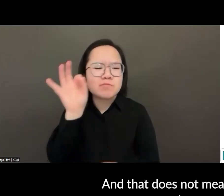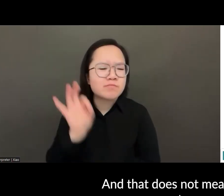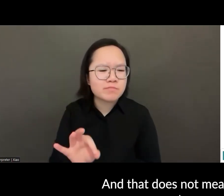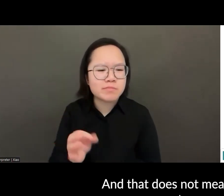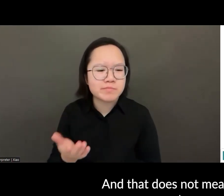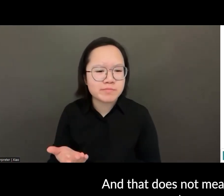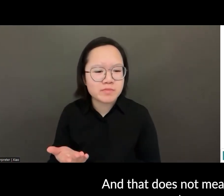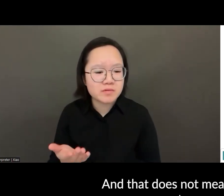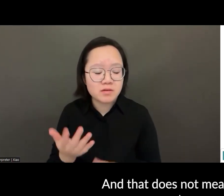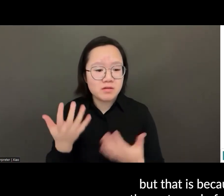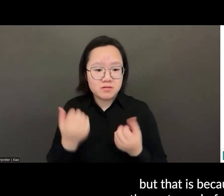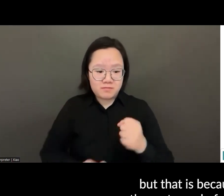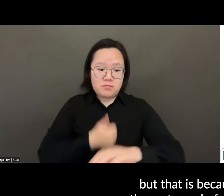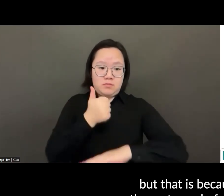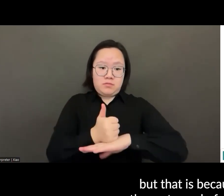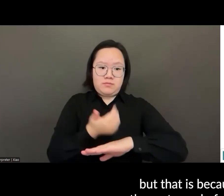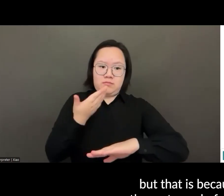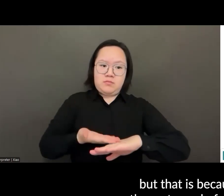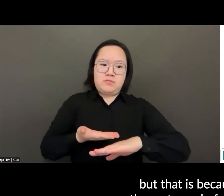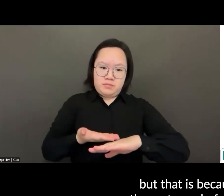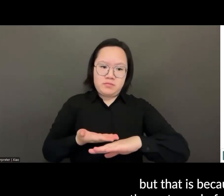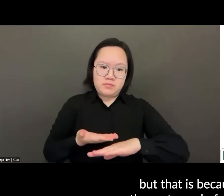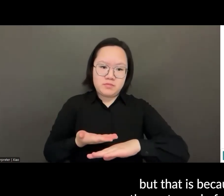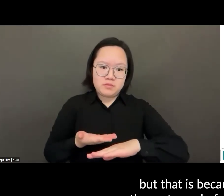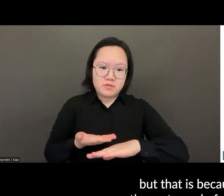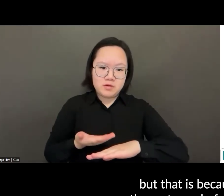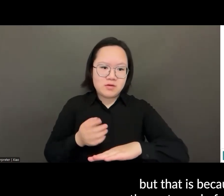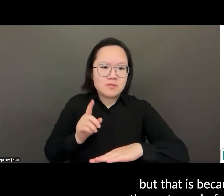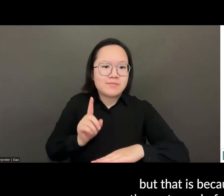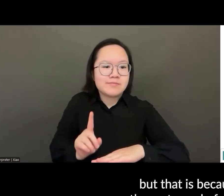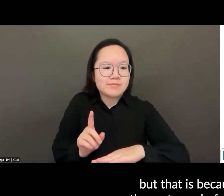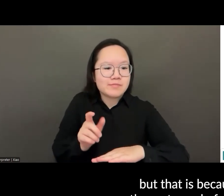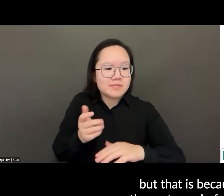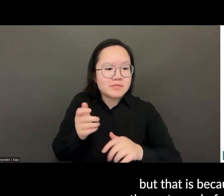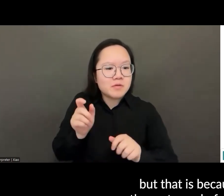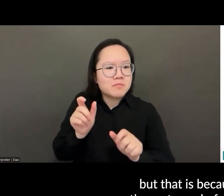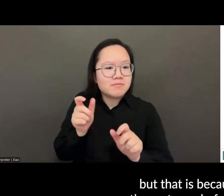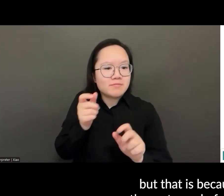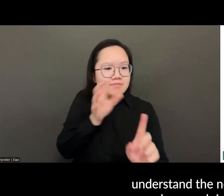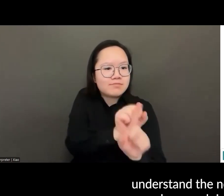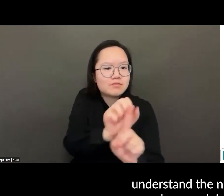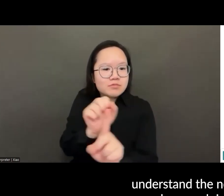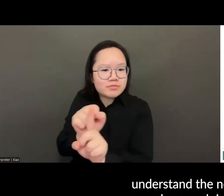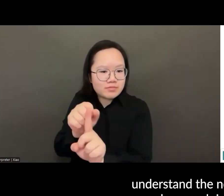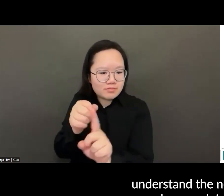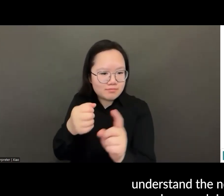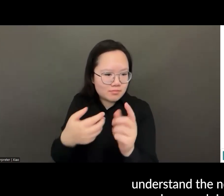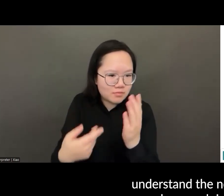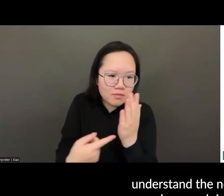are not there, but that is because, the systems do fail to identify and understand the